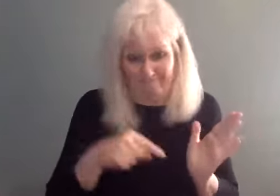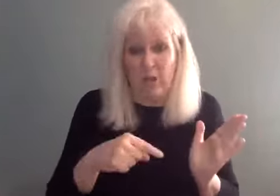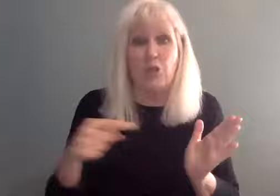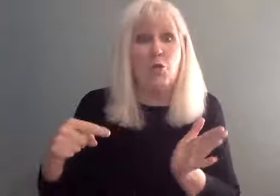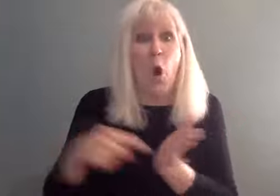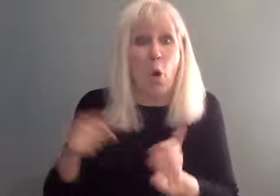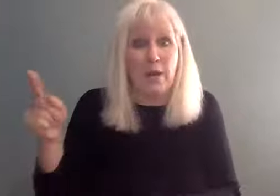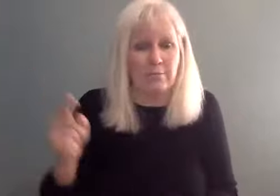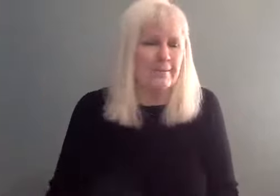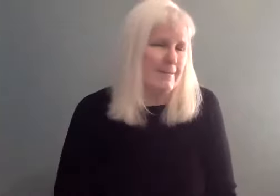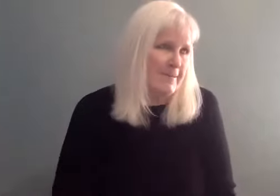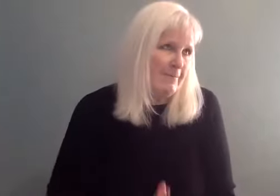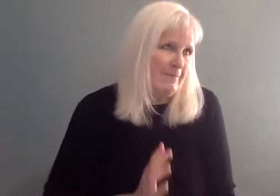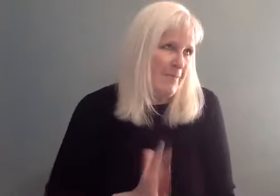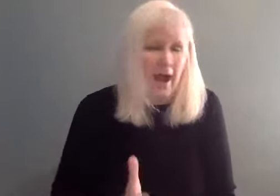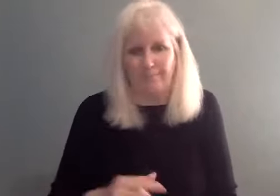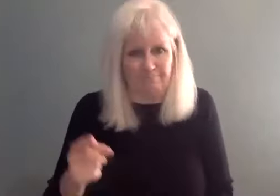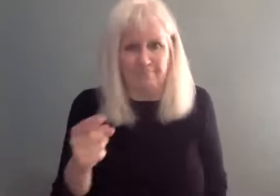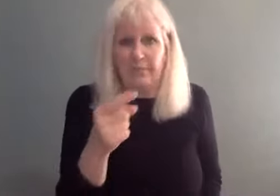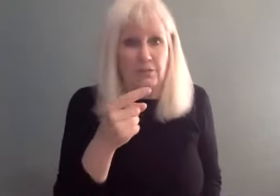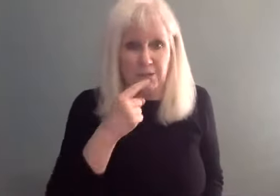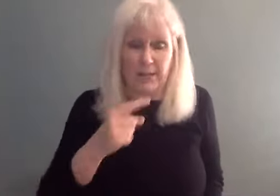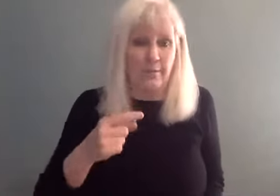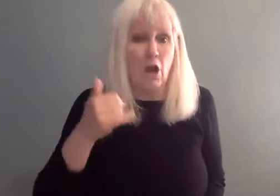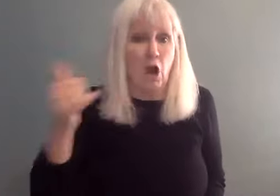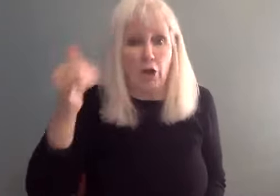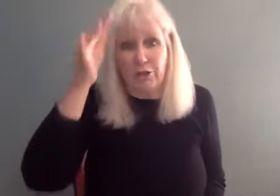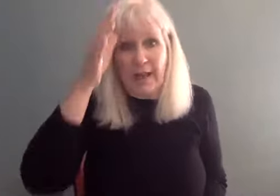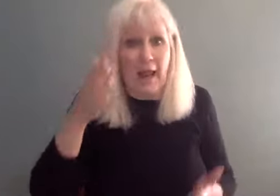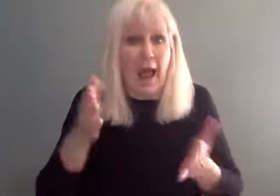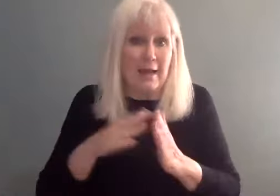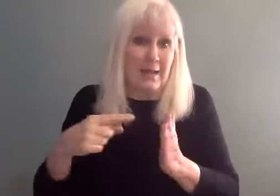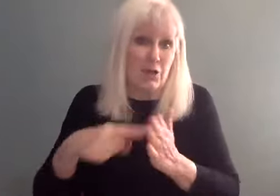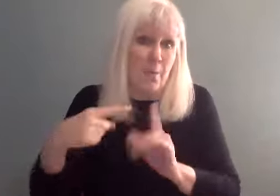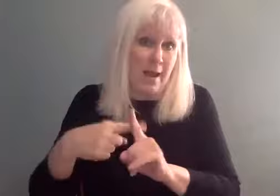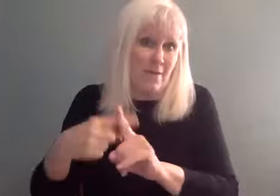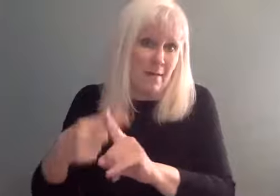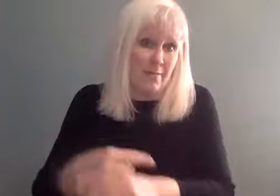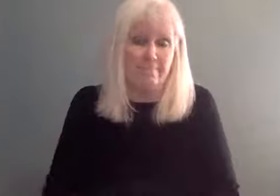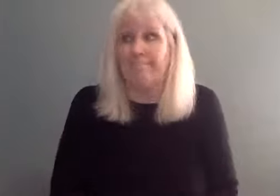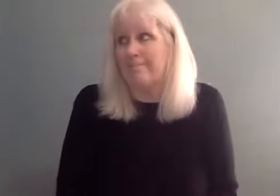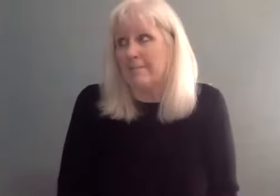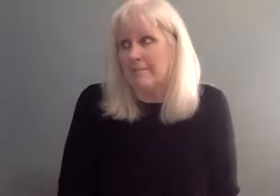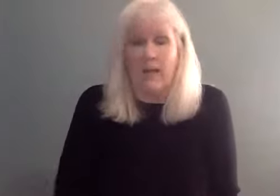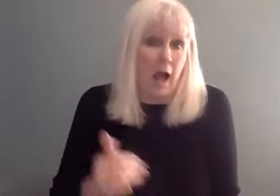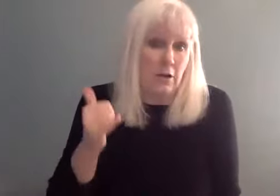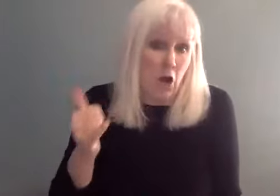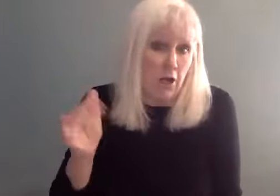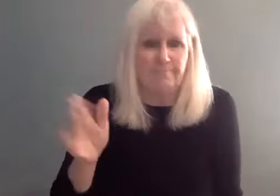I got this other sponsor. She said, call your dad up and ask him if you can pay him back the money you owe. And you know what? He said, sure, it's